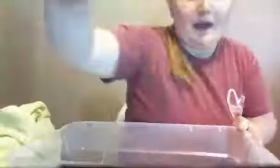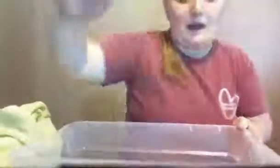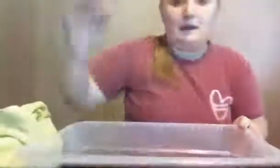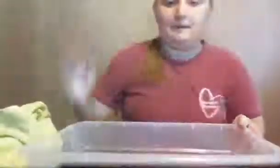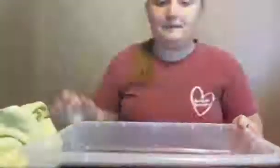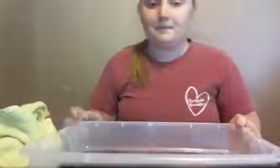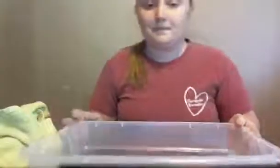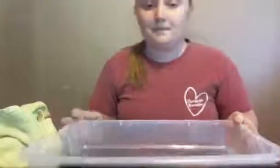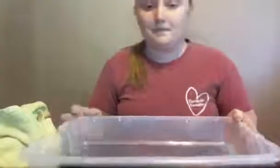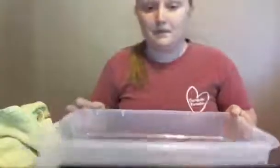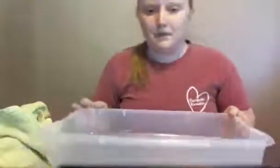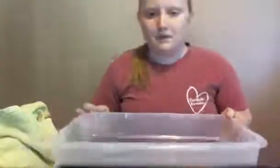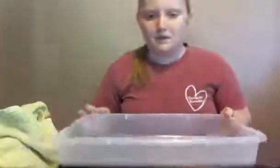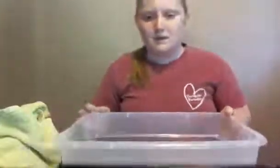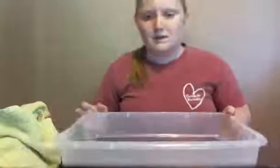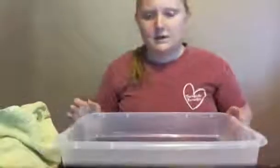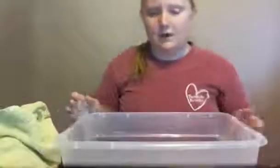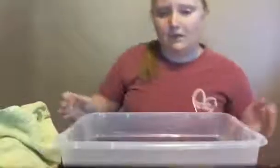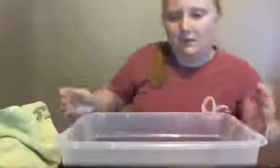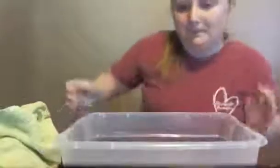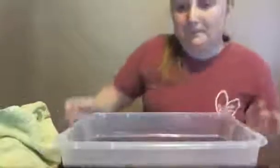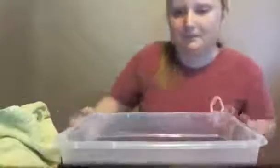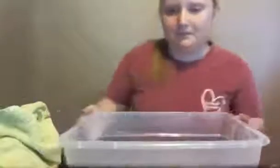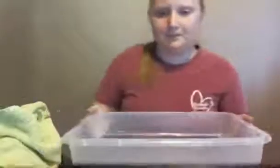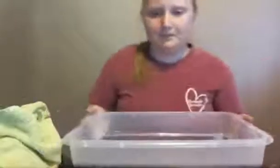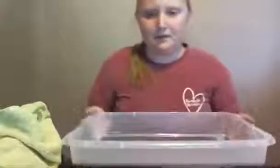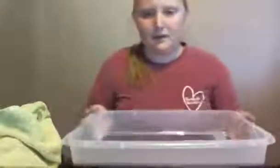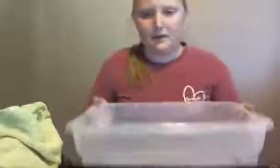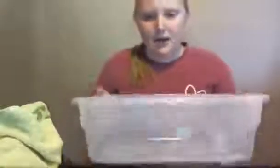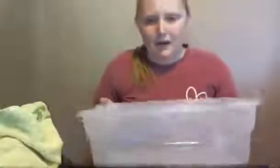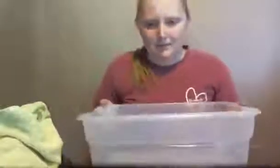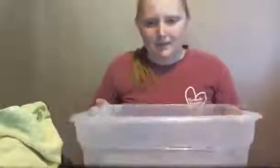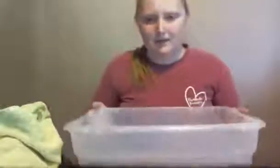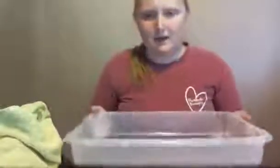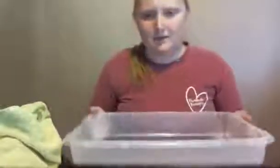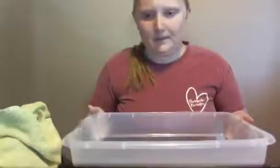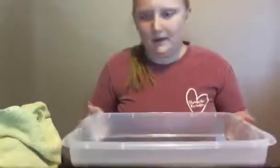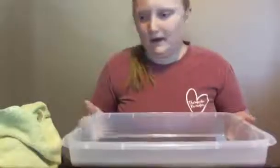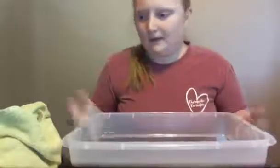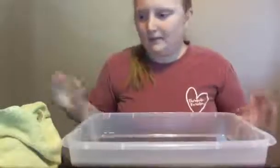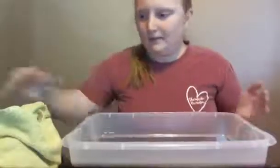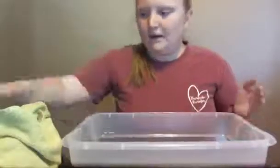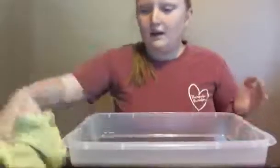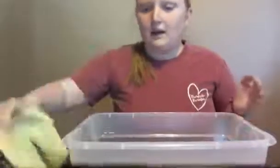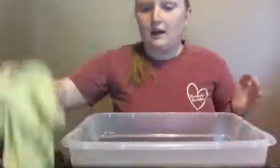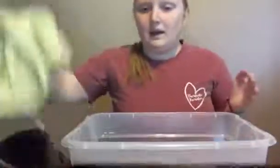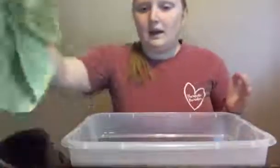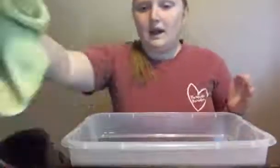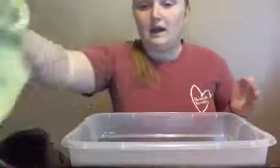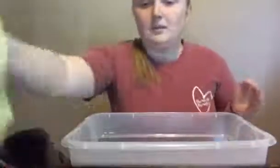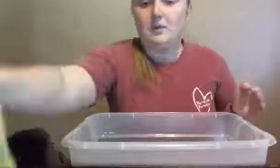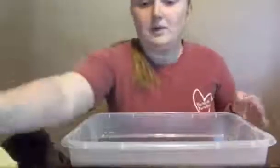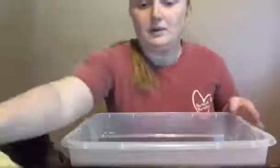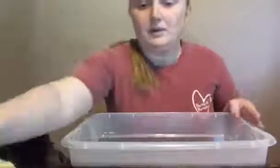Okay. So, have my tub here. I am going to